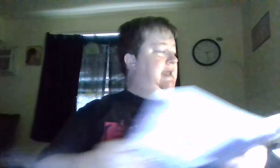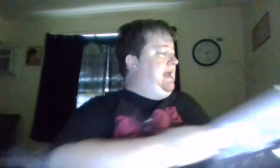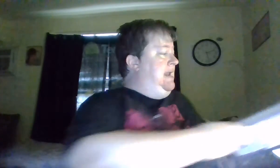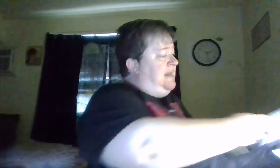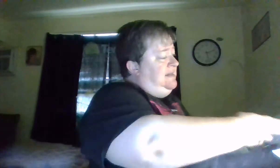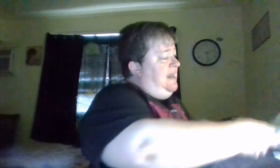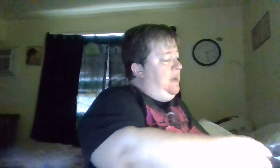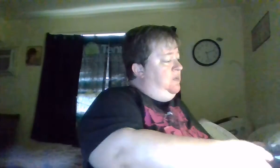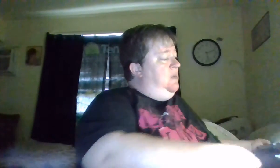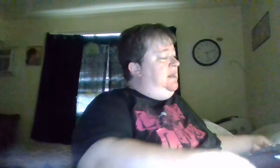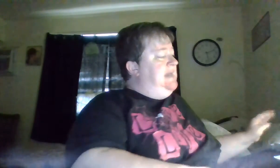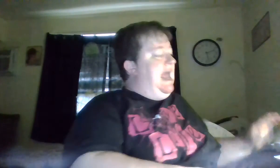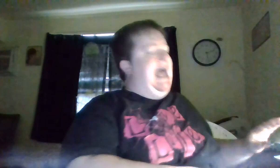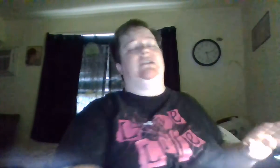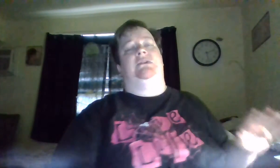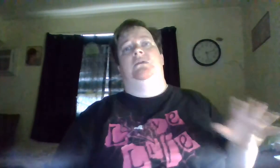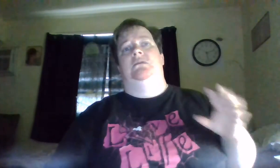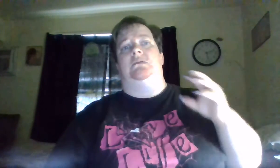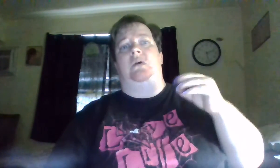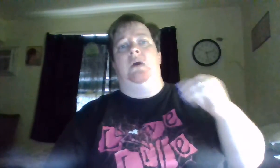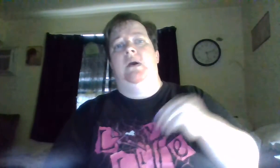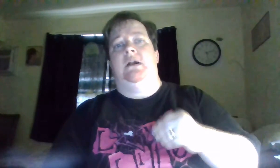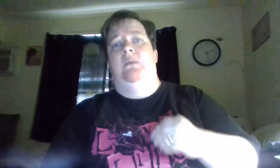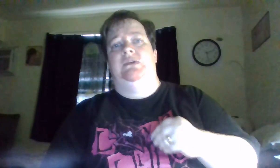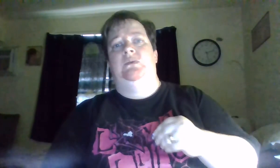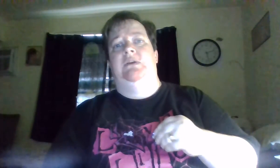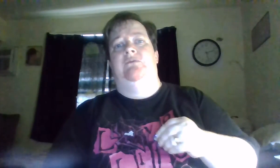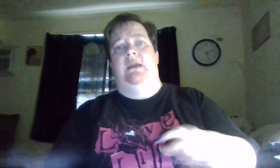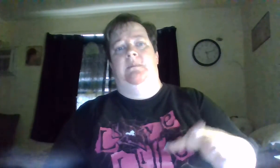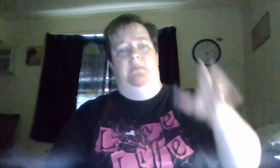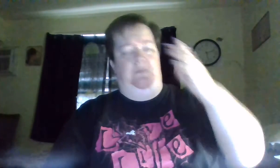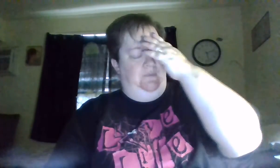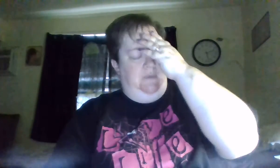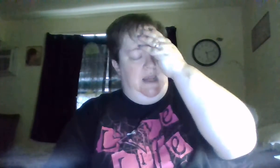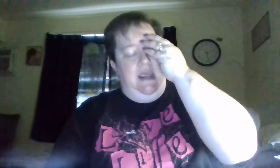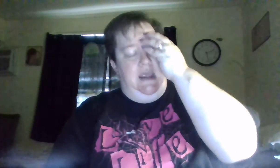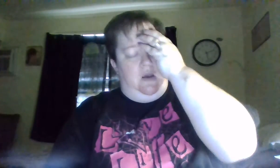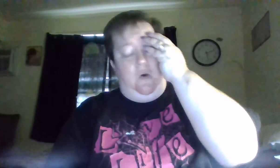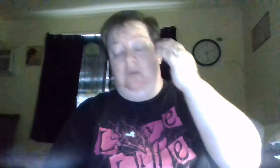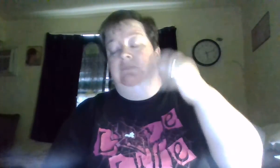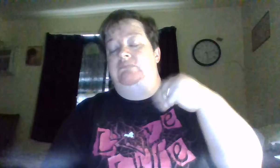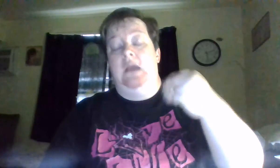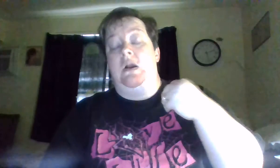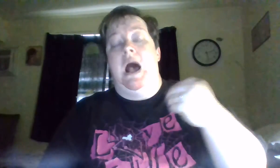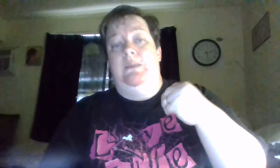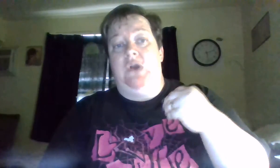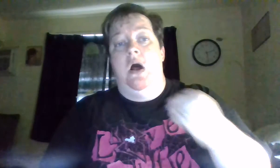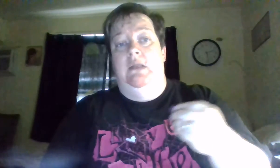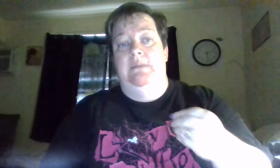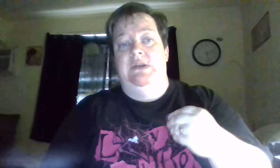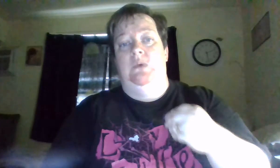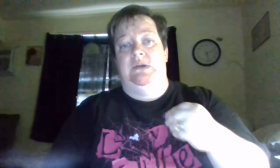and as I said, he was willing to act on what God was doing for him, or God was calling him to do,